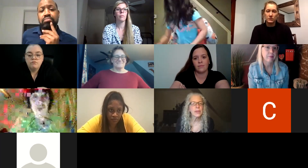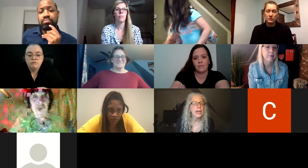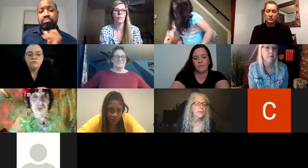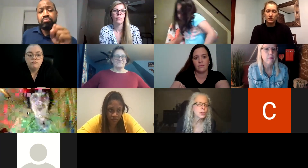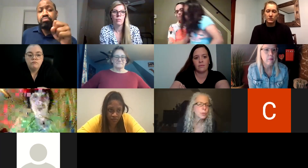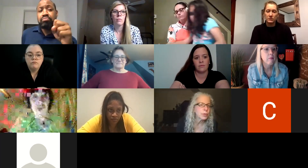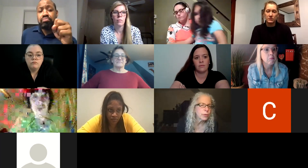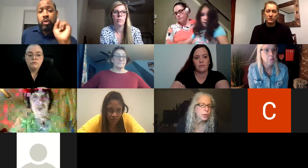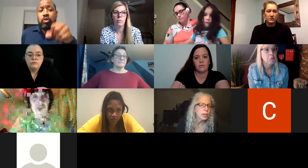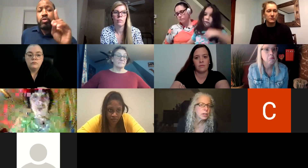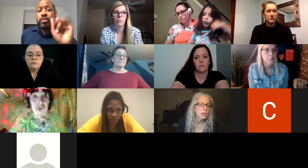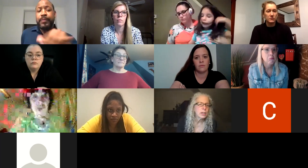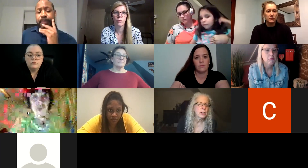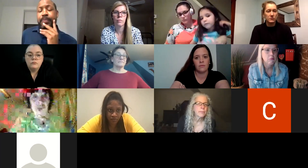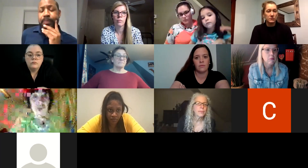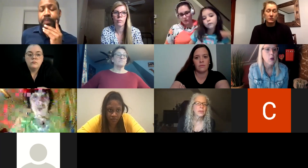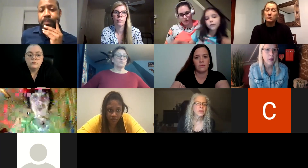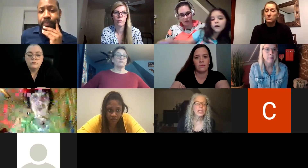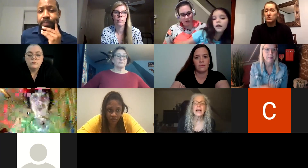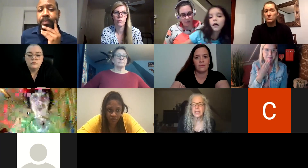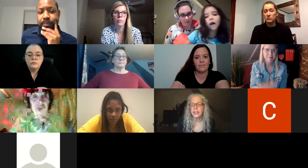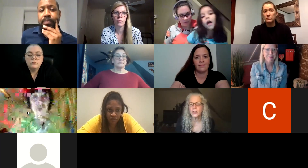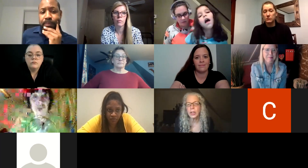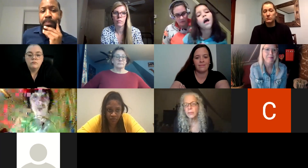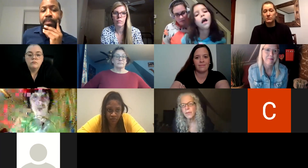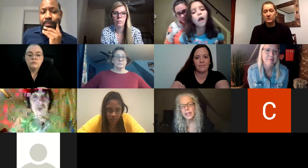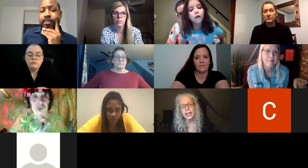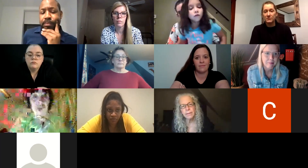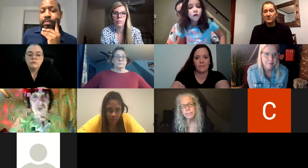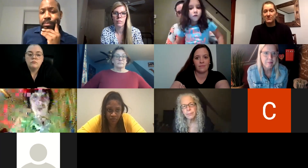have interpreter referral. Yes, I can certainly provide that.